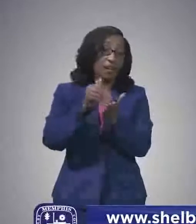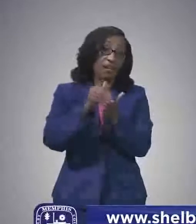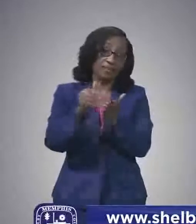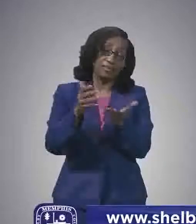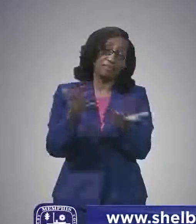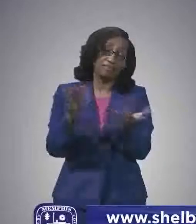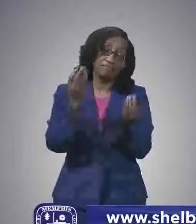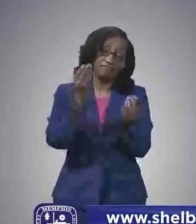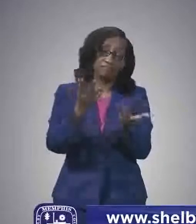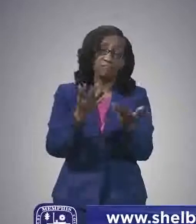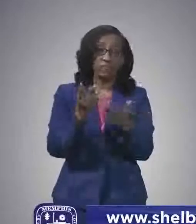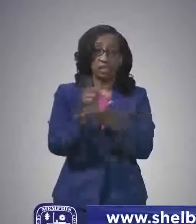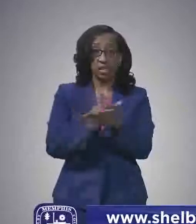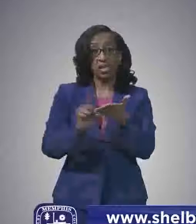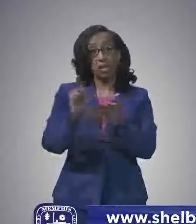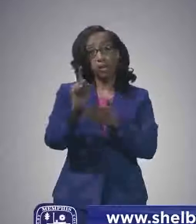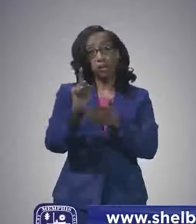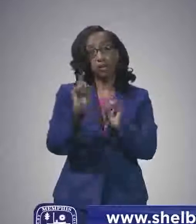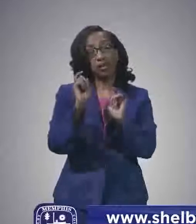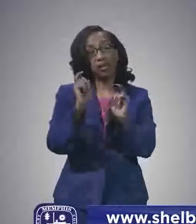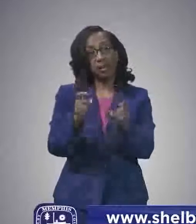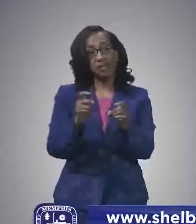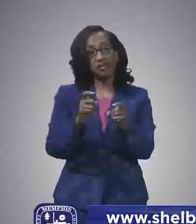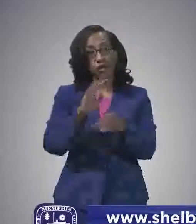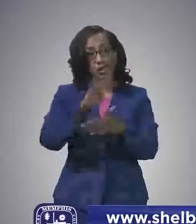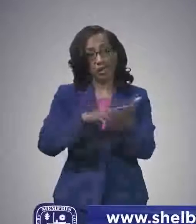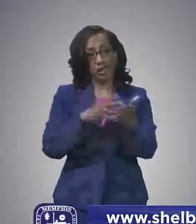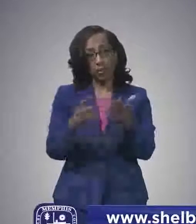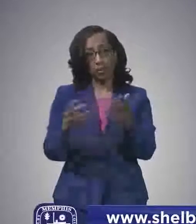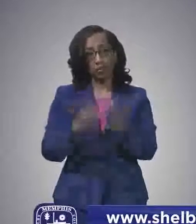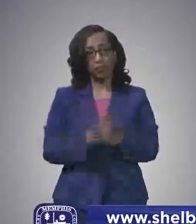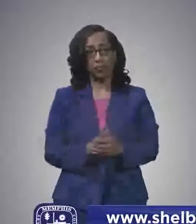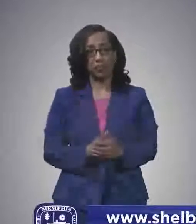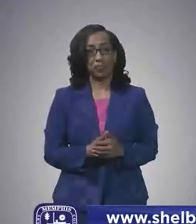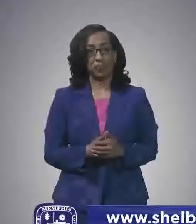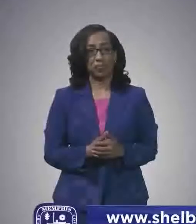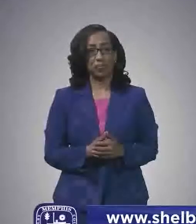By next week, I'll be able to give you a firm schedule.